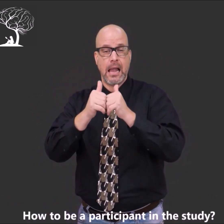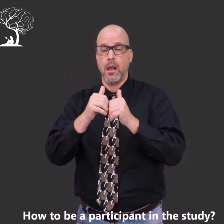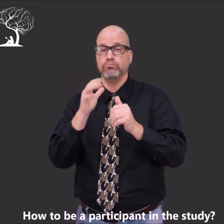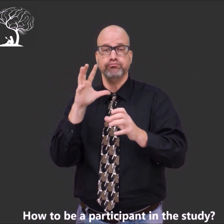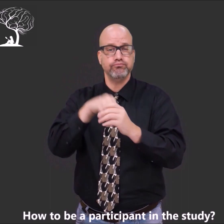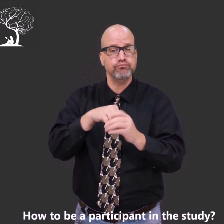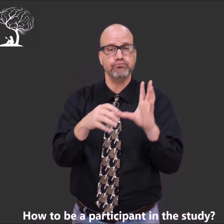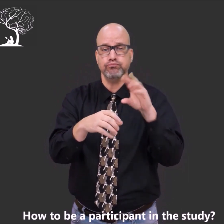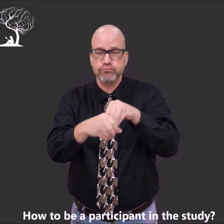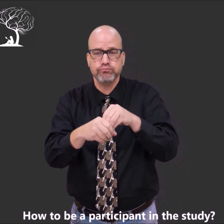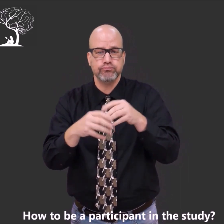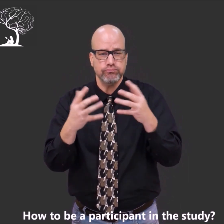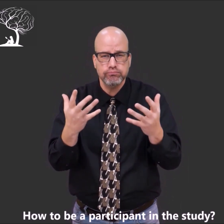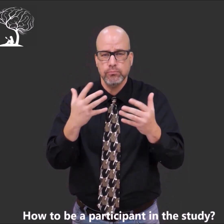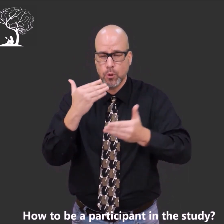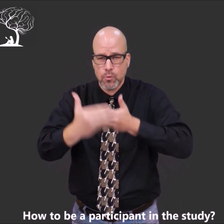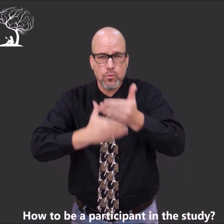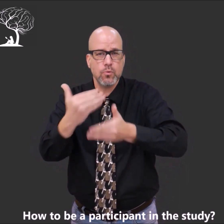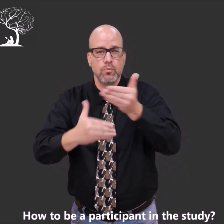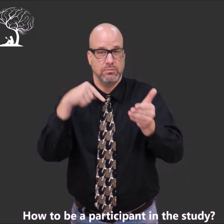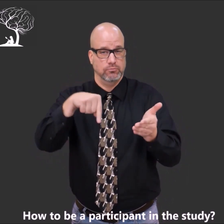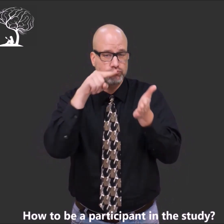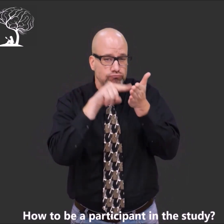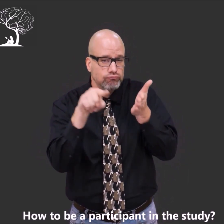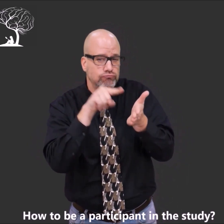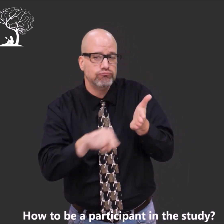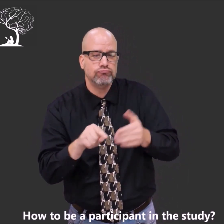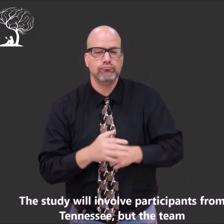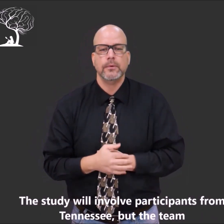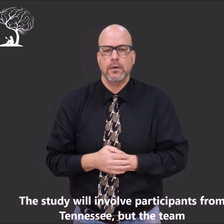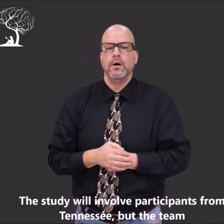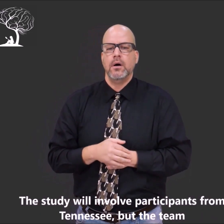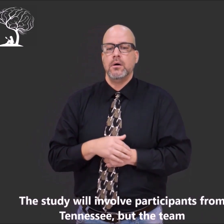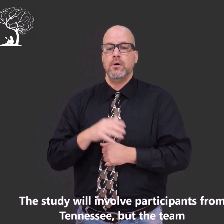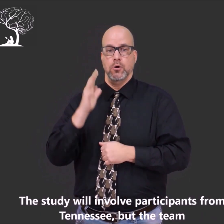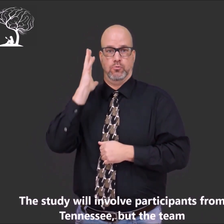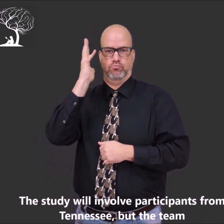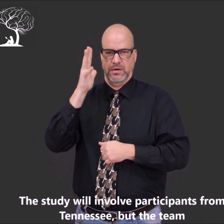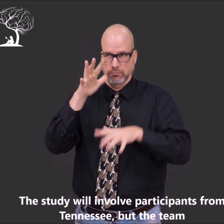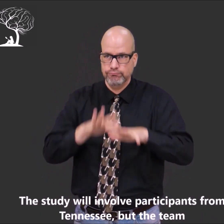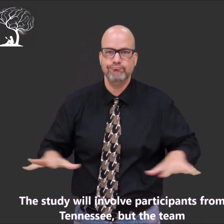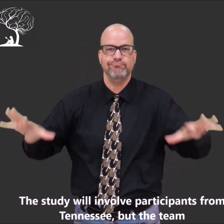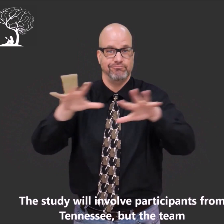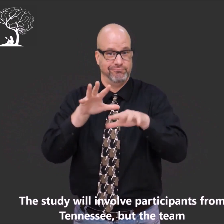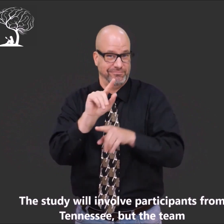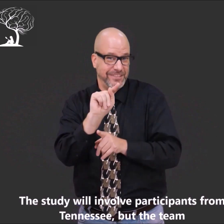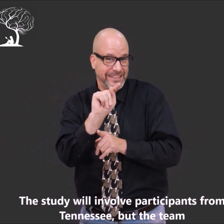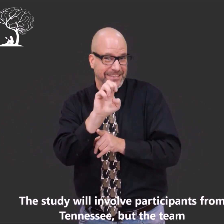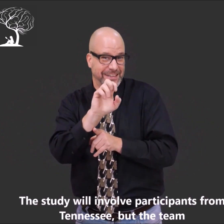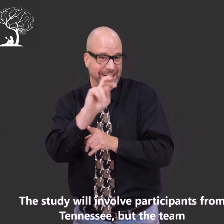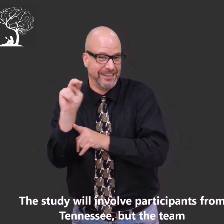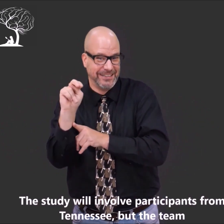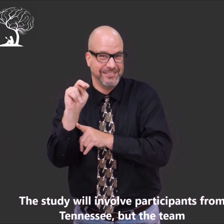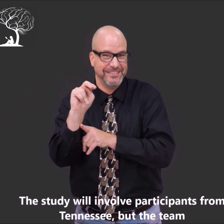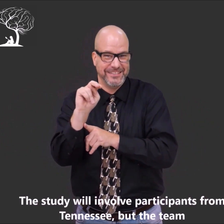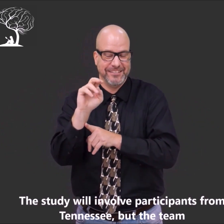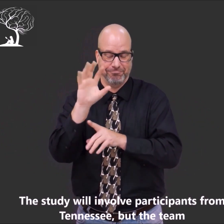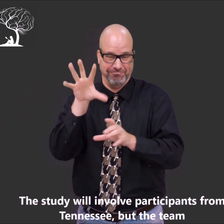How to be a participant in this study. The study will involve participants from Tennessee,